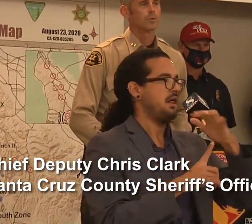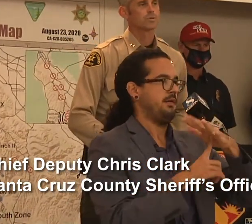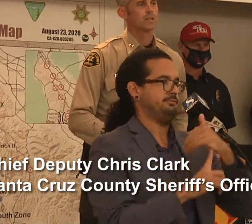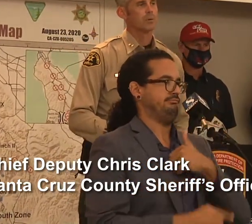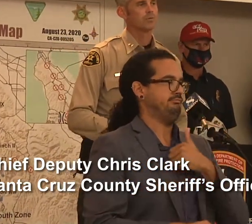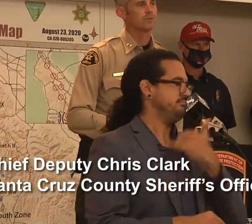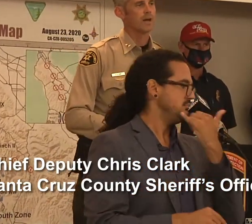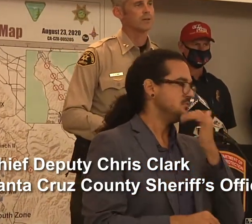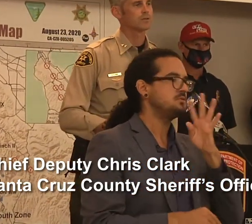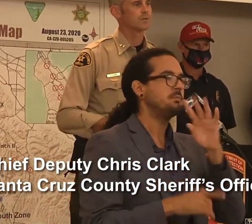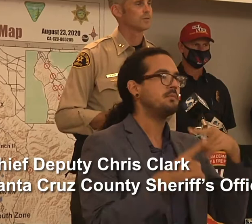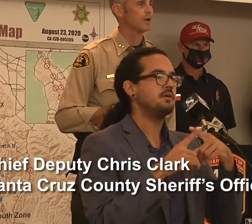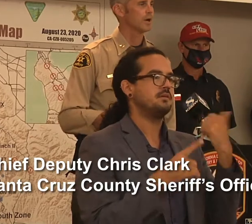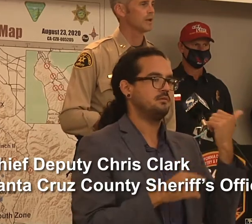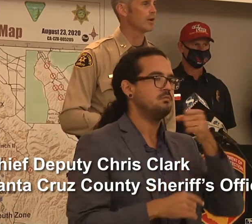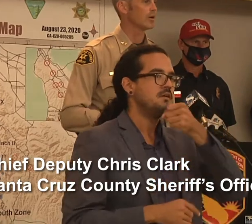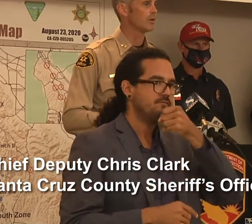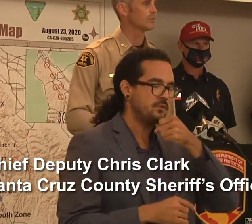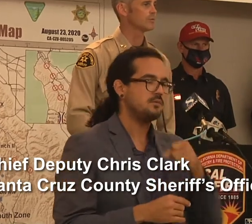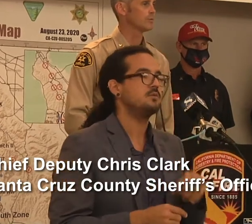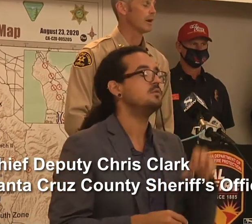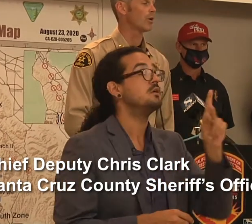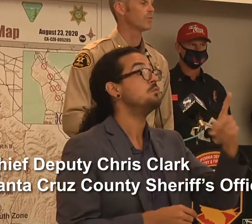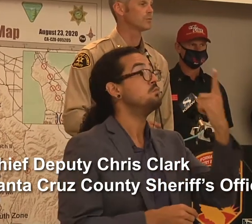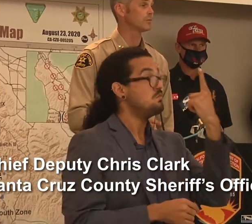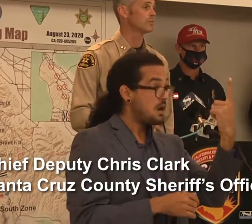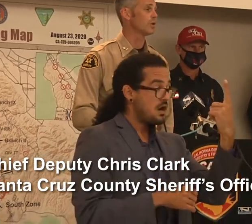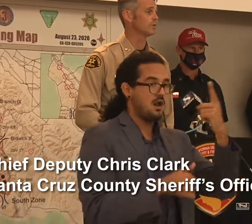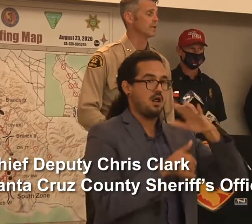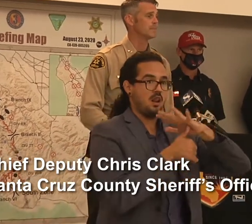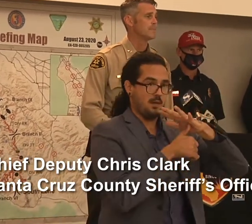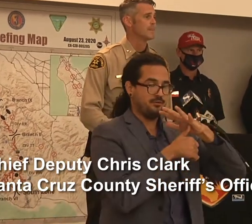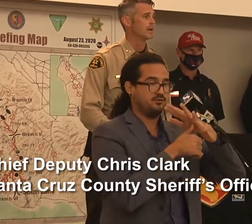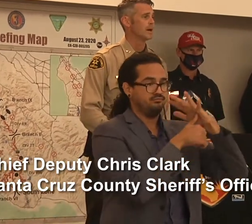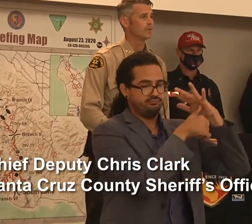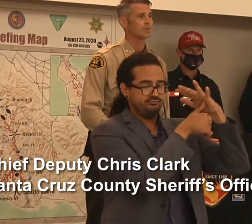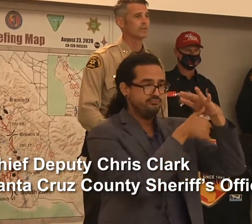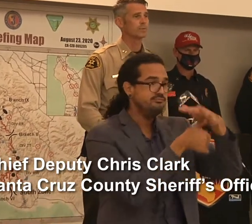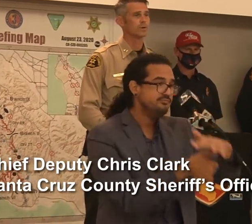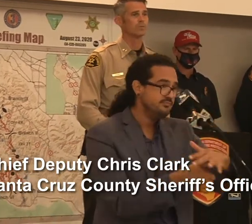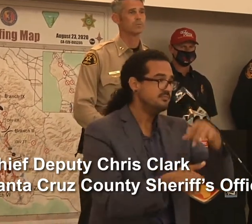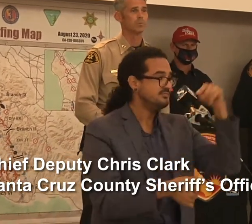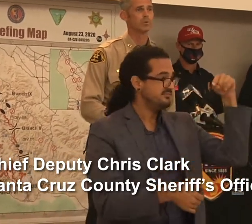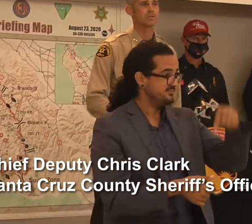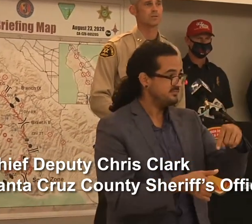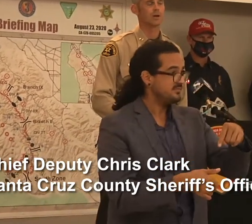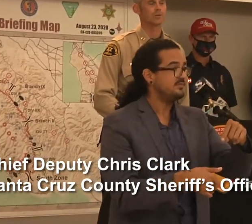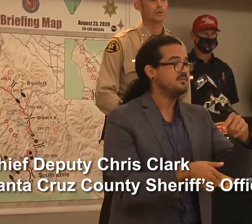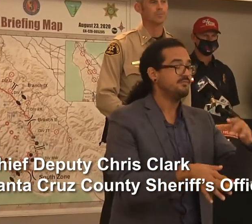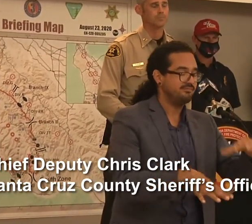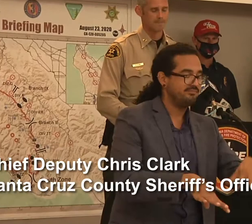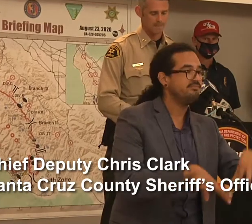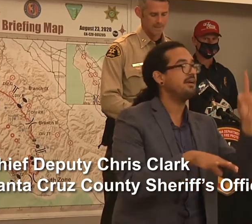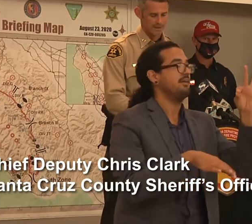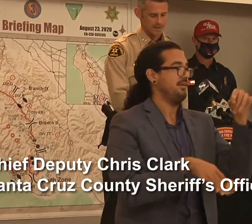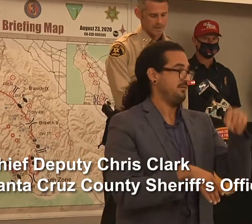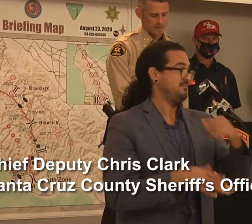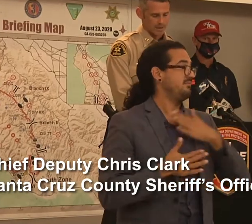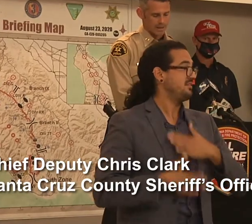And so unfortunately that was the task that our office was involved in throughout the middle portion of this afternoon.